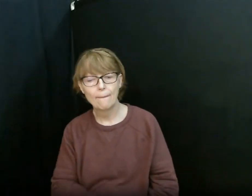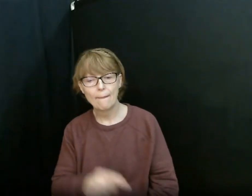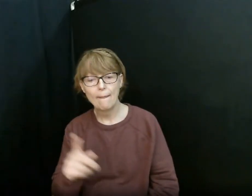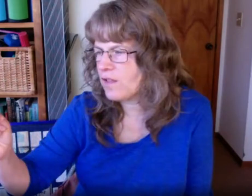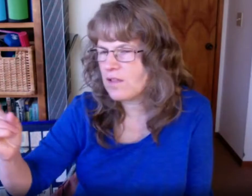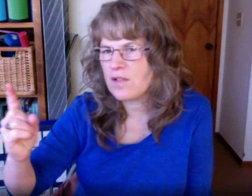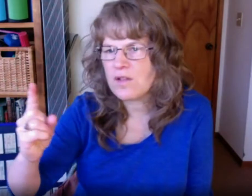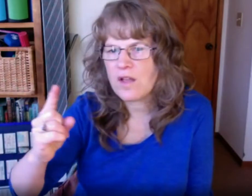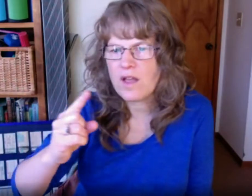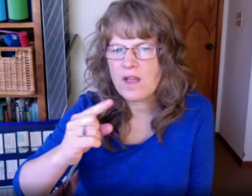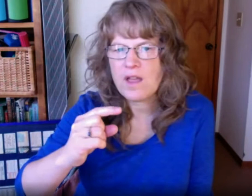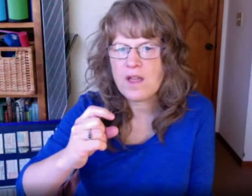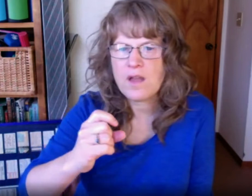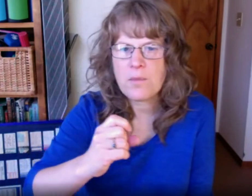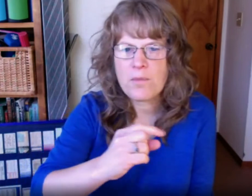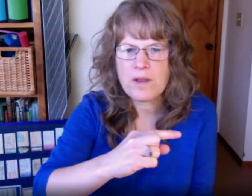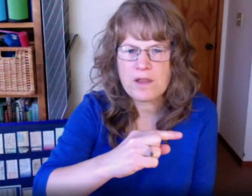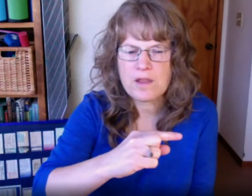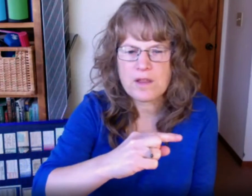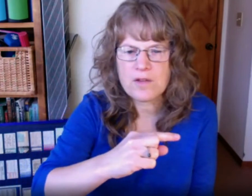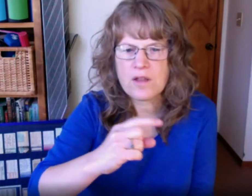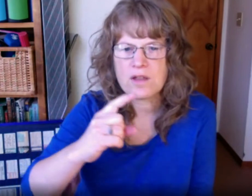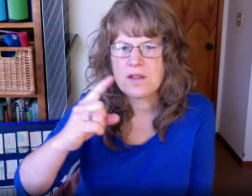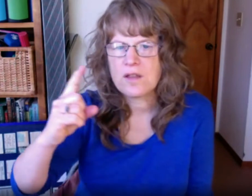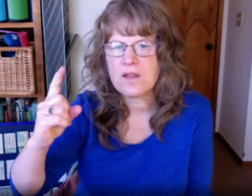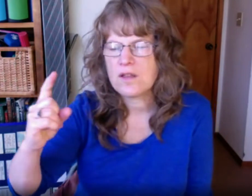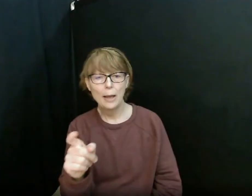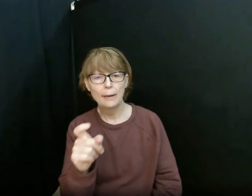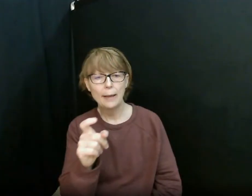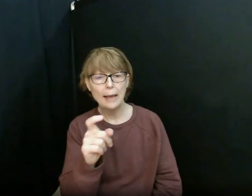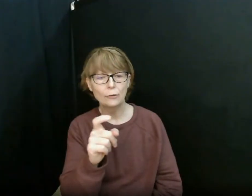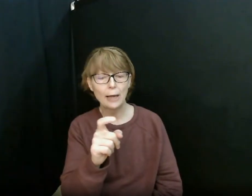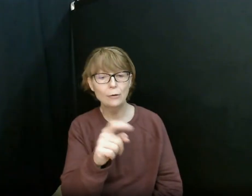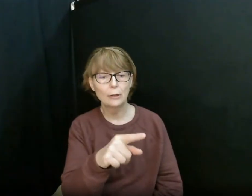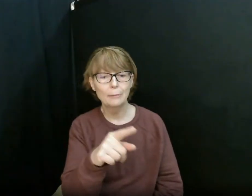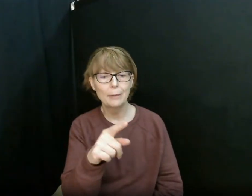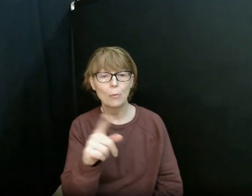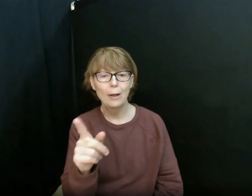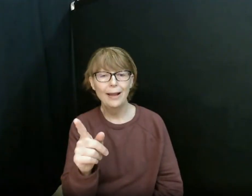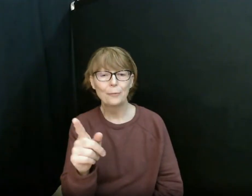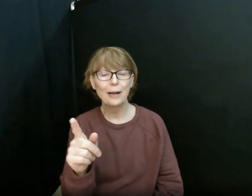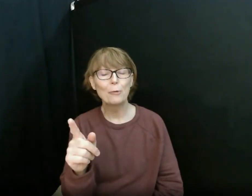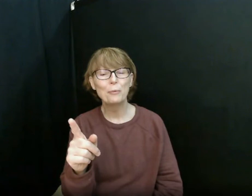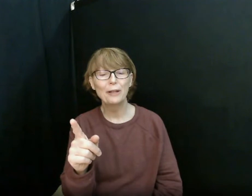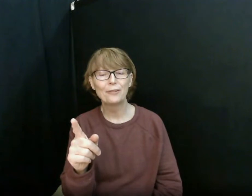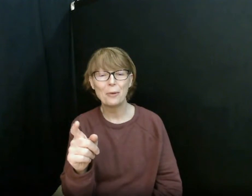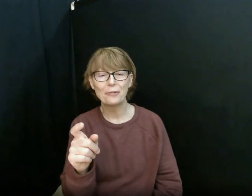like slit and boink. Okay. And actually, I do a little bit more. Is when I'm going really slow, it's hard